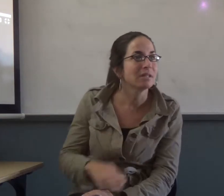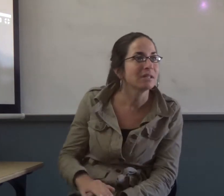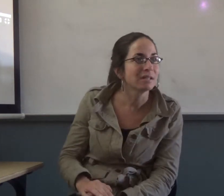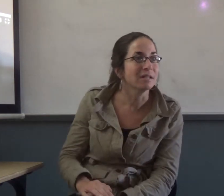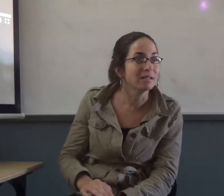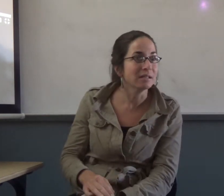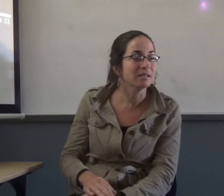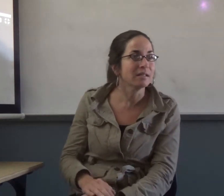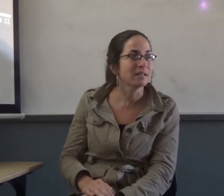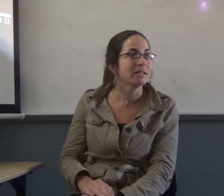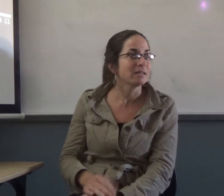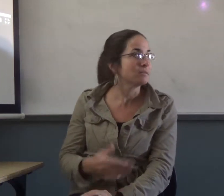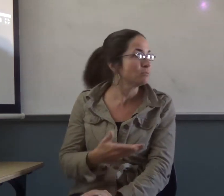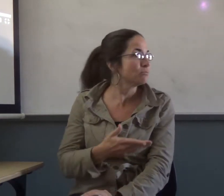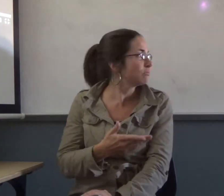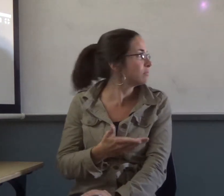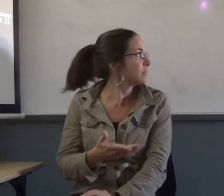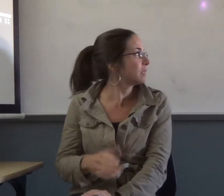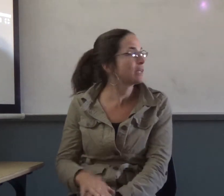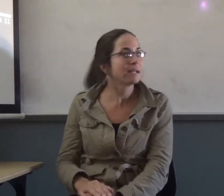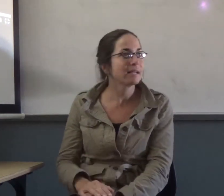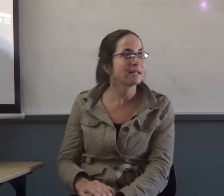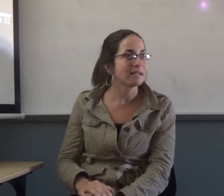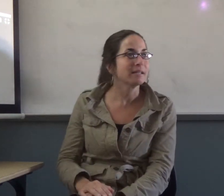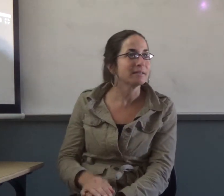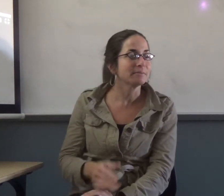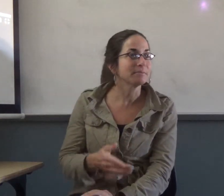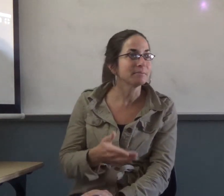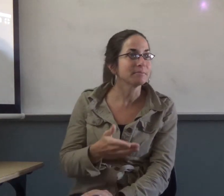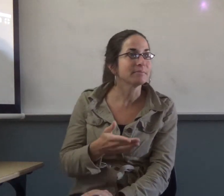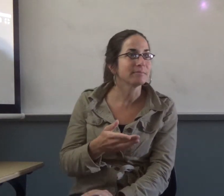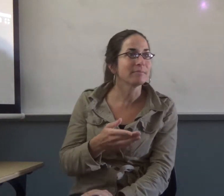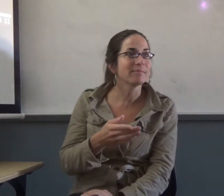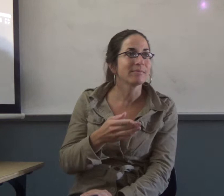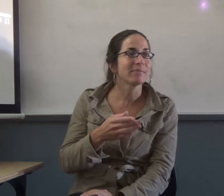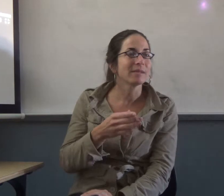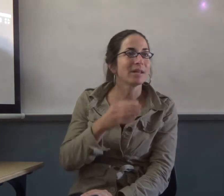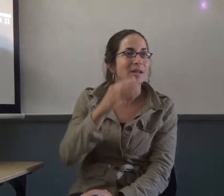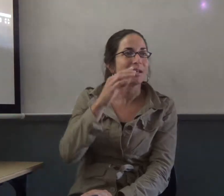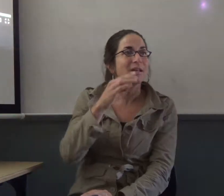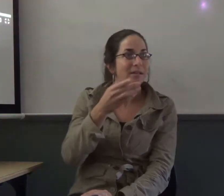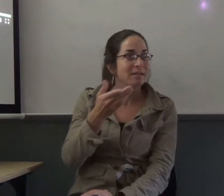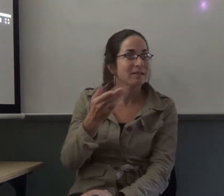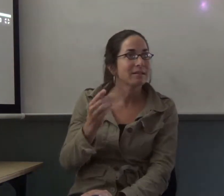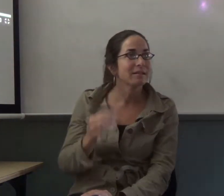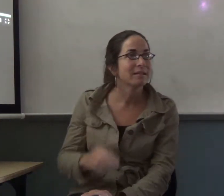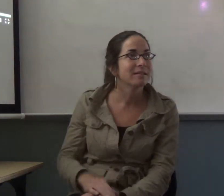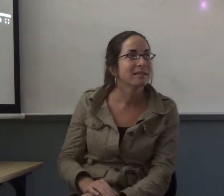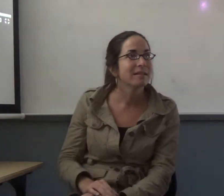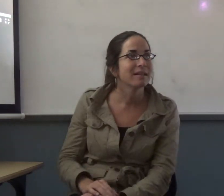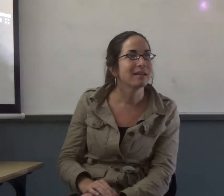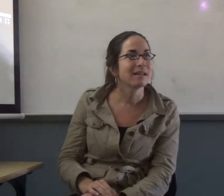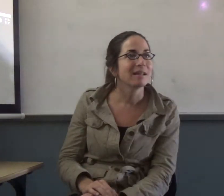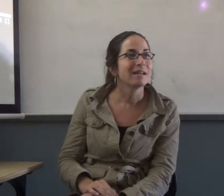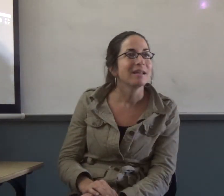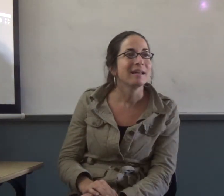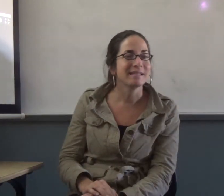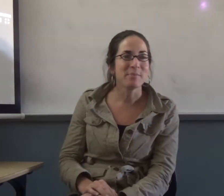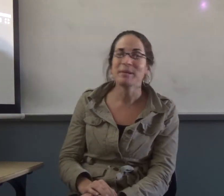Oh, he isn't wearing leather. Look familiar? Sorry. Yes? Zoom in on his face. Is that